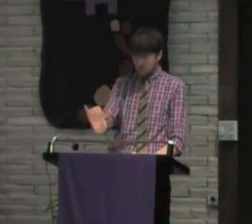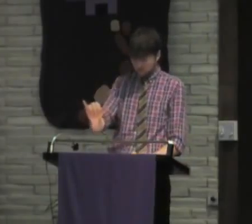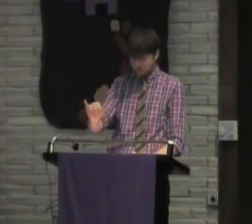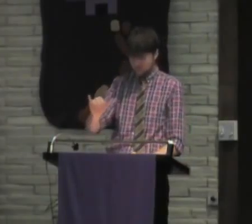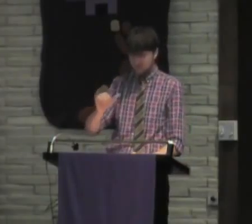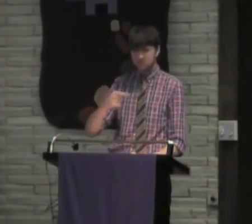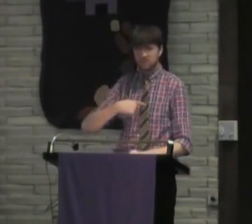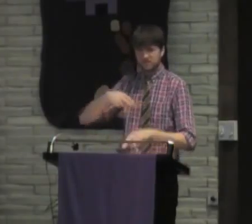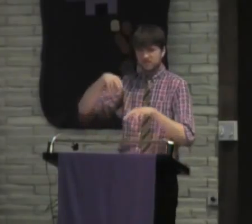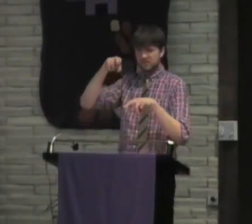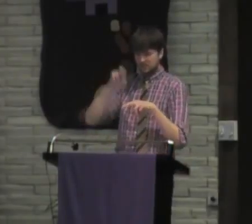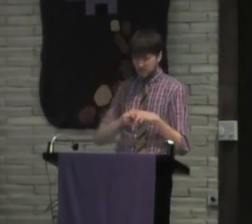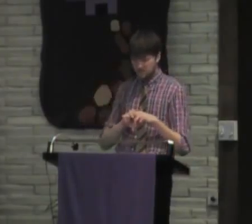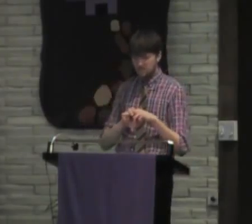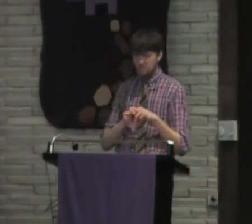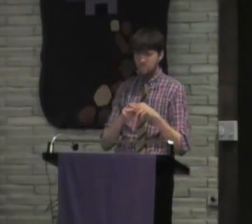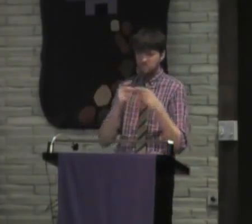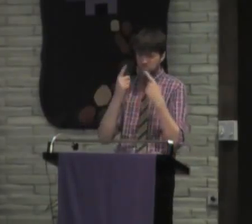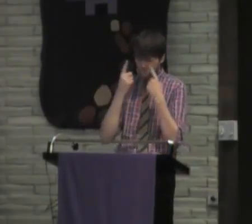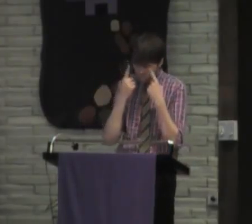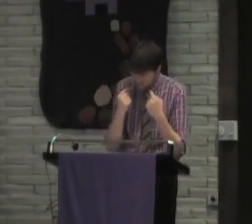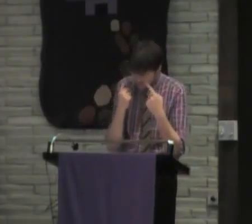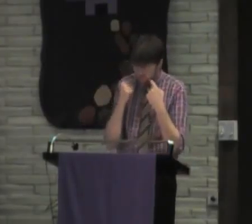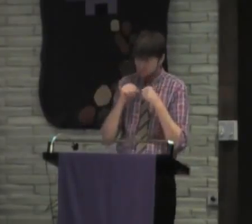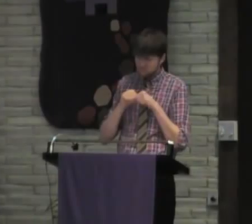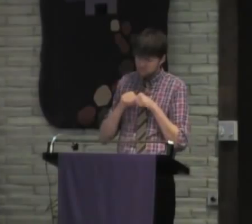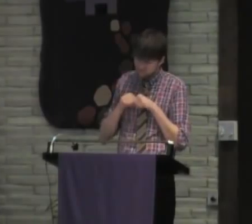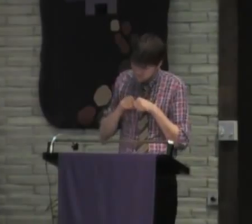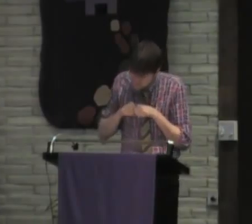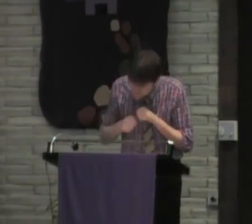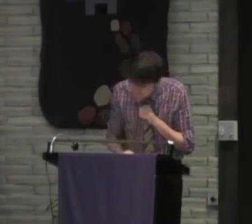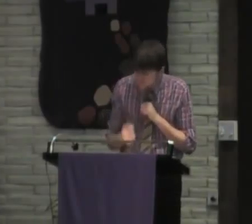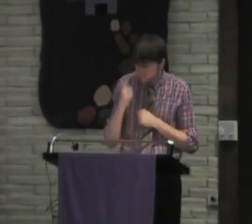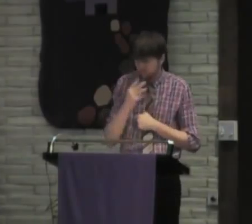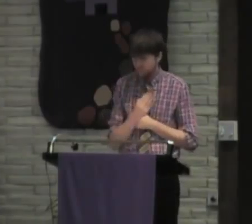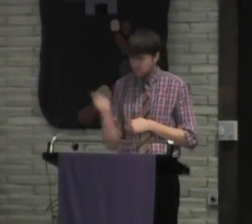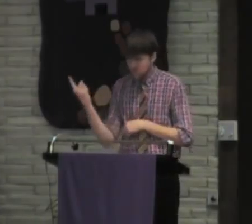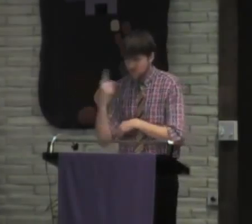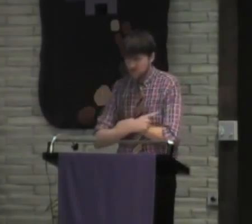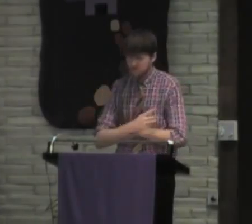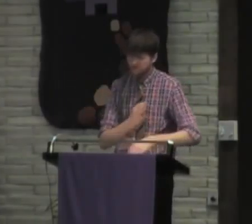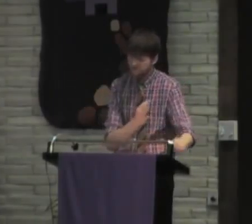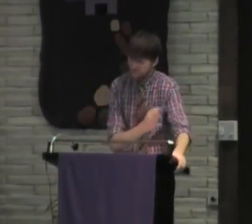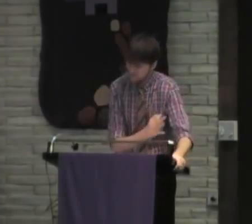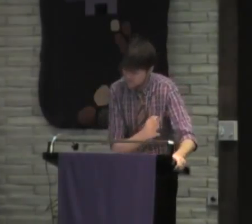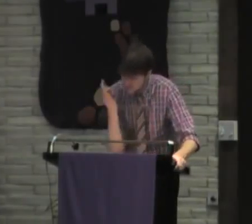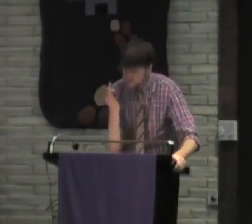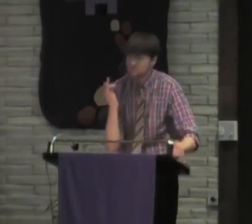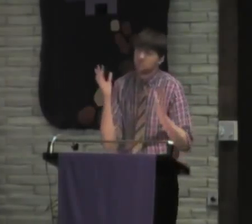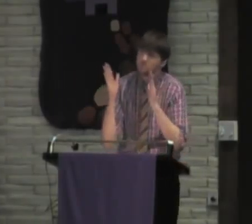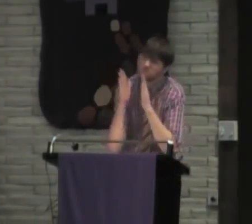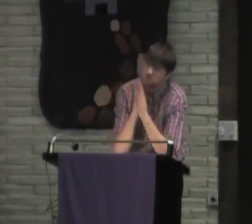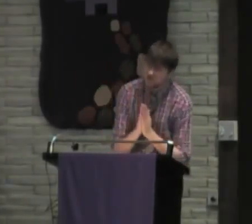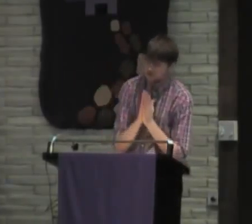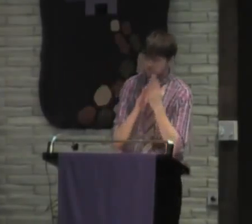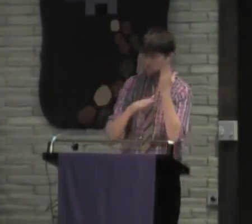And it came to pass when I heard these words that I sat down and wept and mourned certain days and fasted